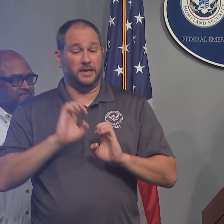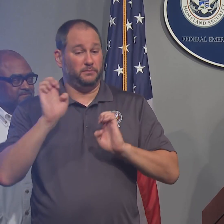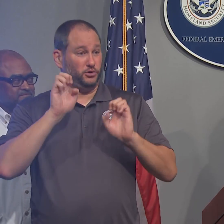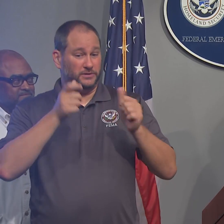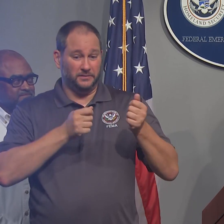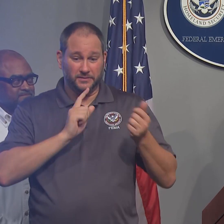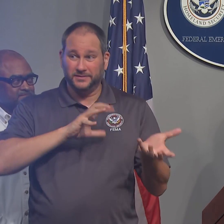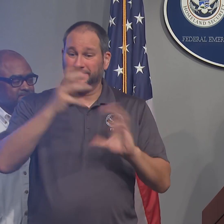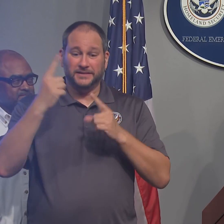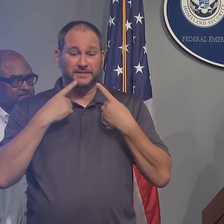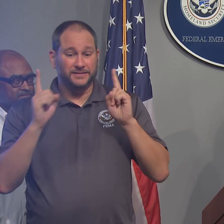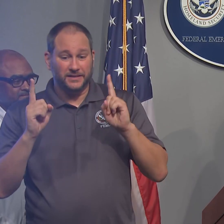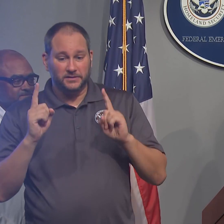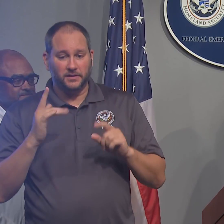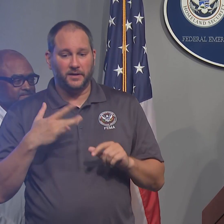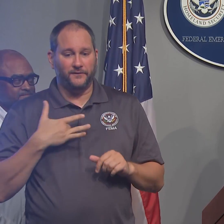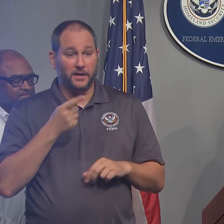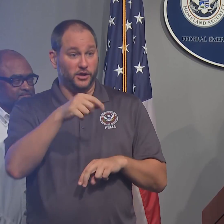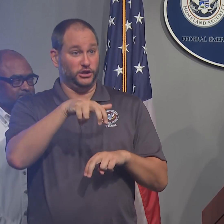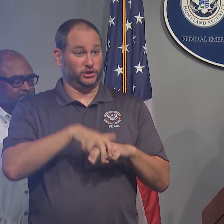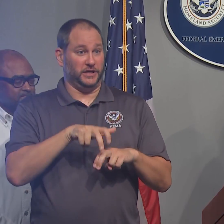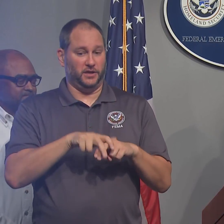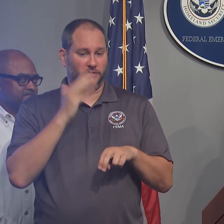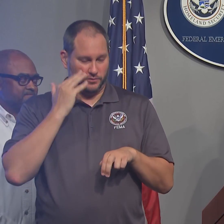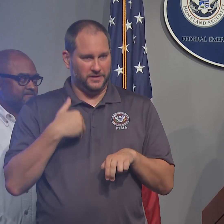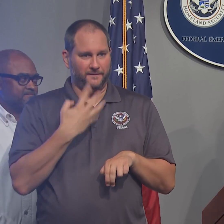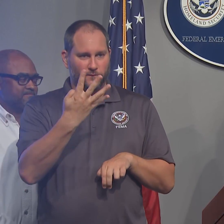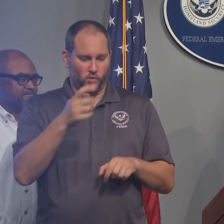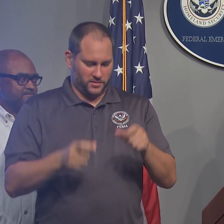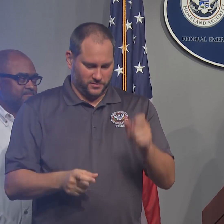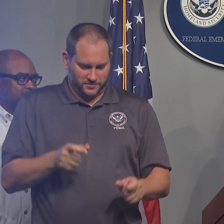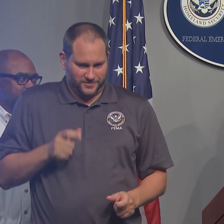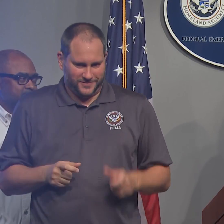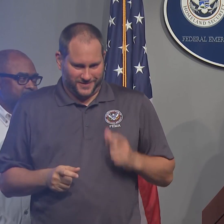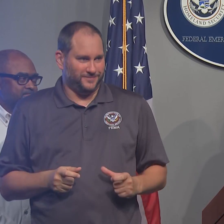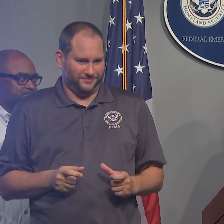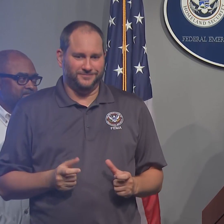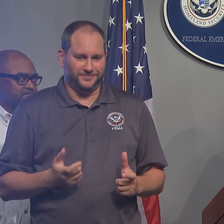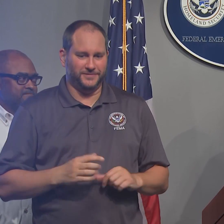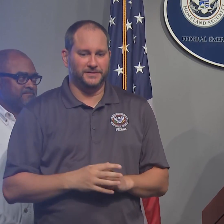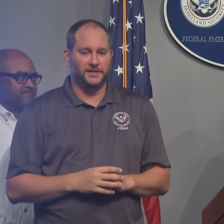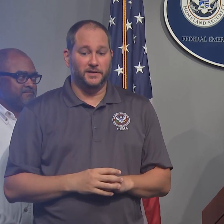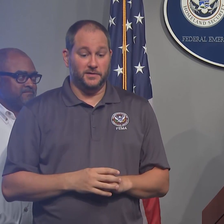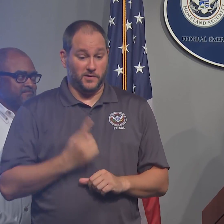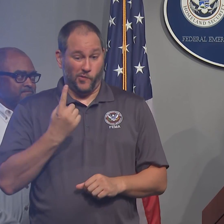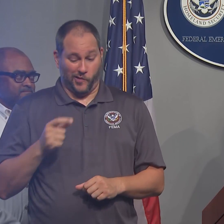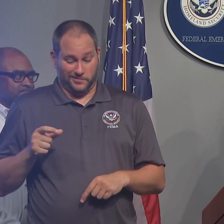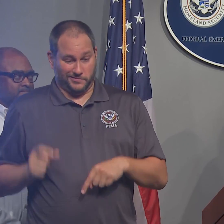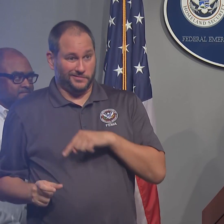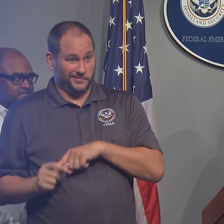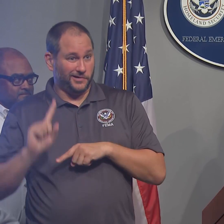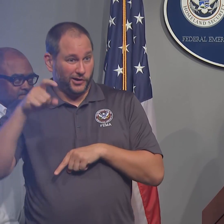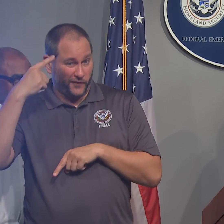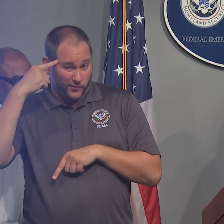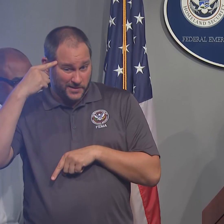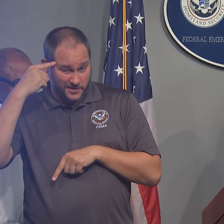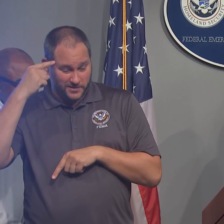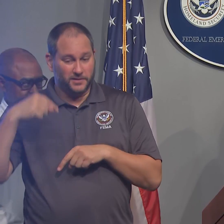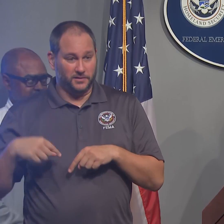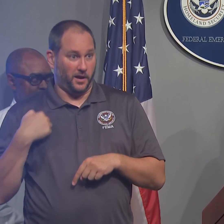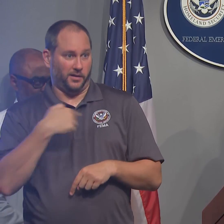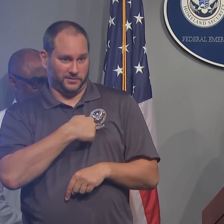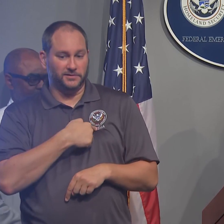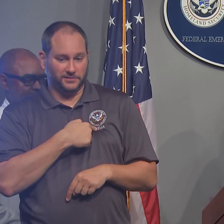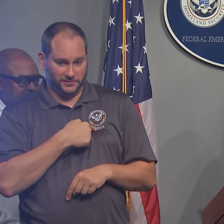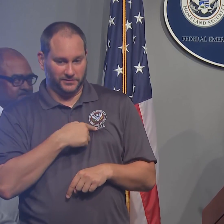chair you're sitting in with four legs. You know, the four legs represent different things. One leg is the federal government, that's us, and the